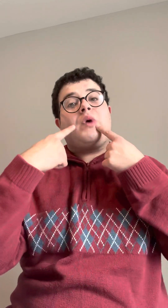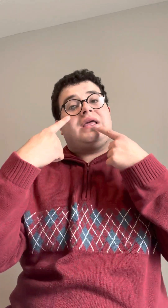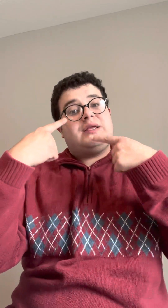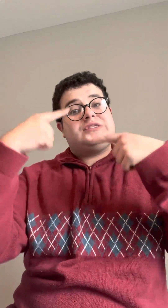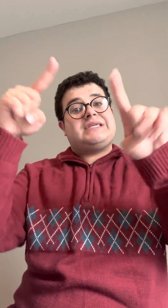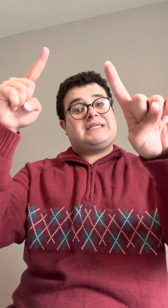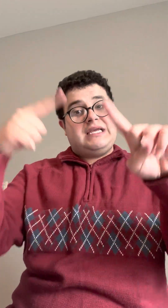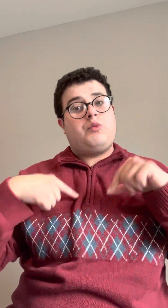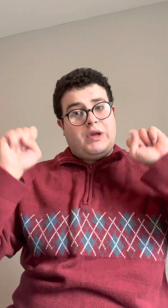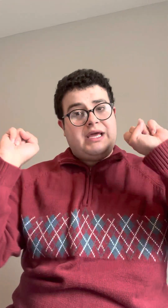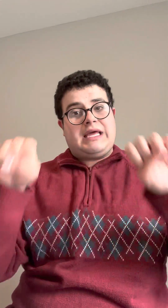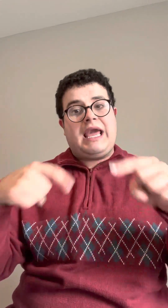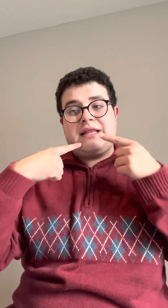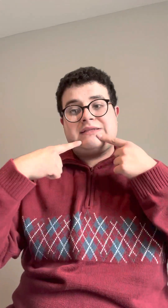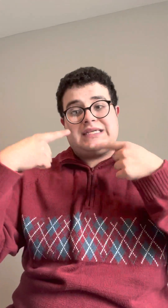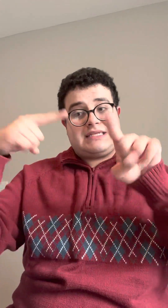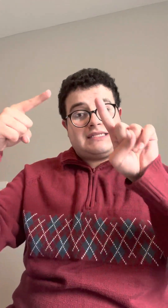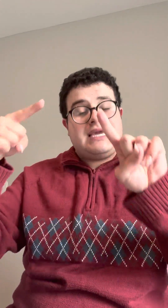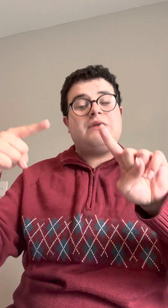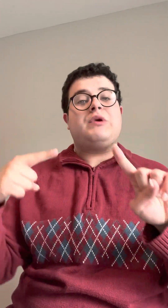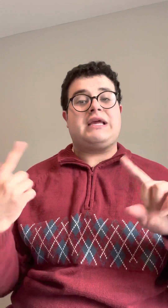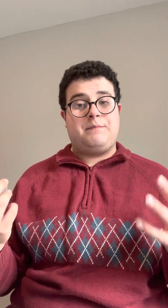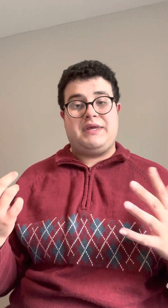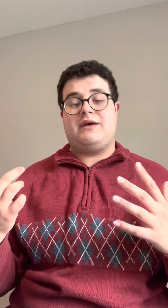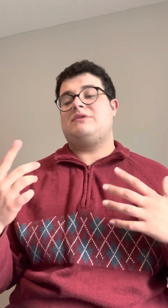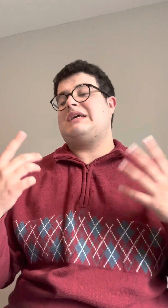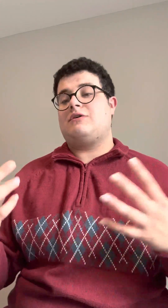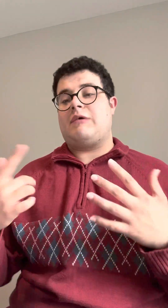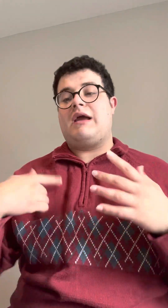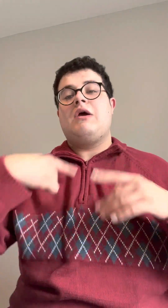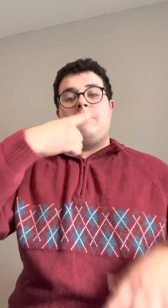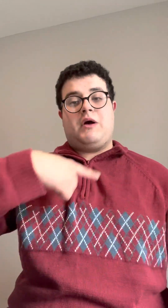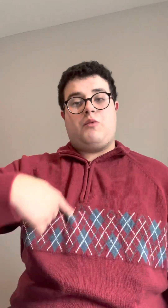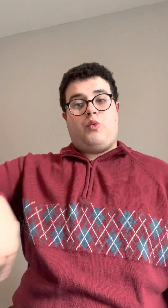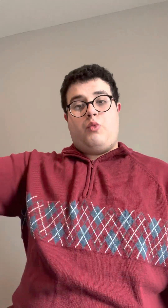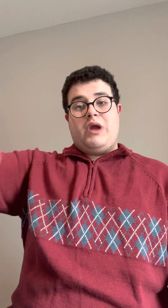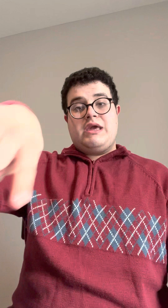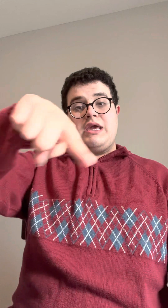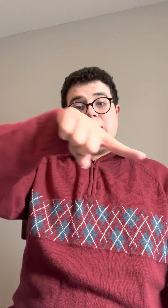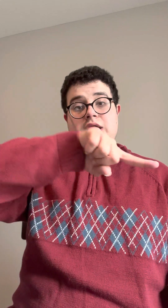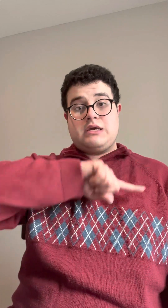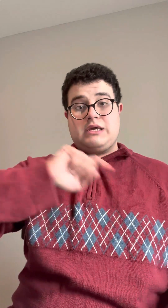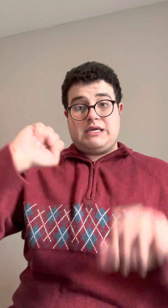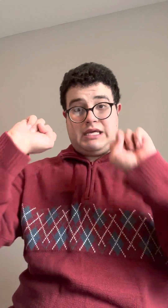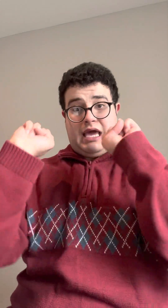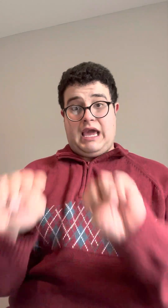could succeed. We can succeed. We can build, either way. But we